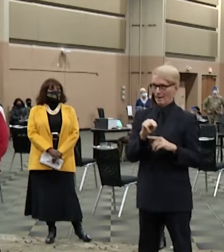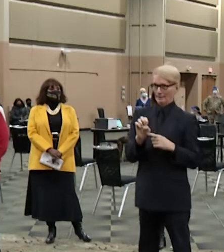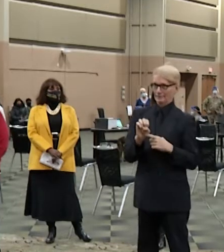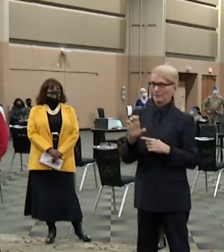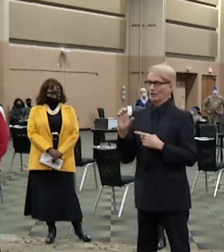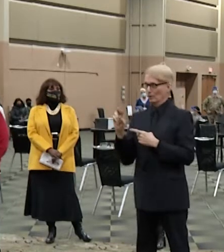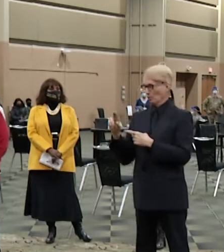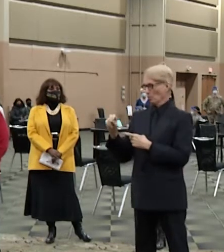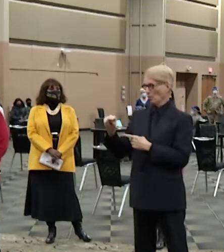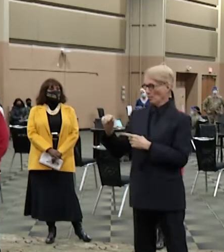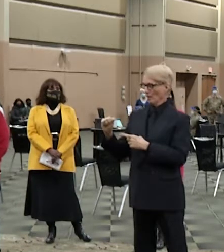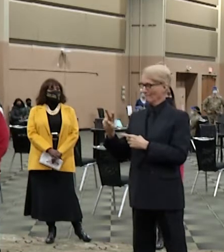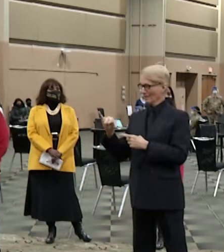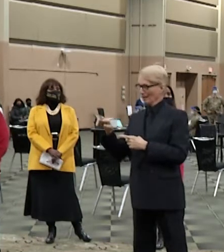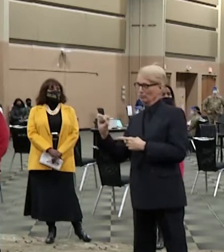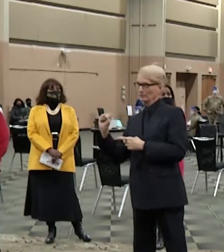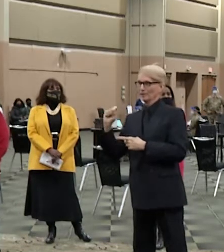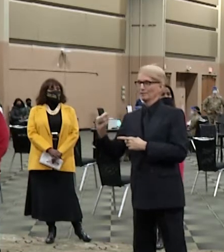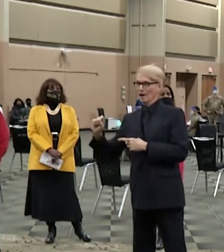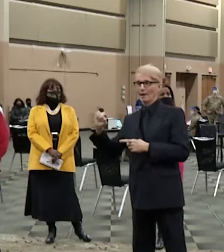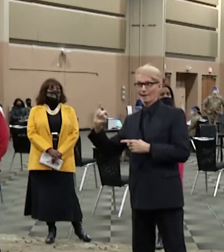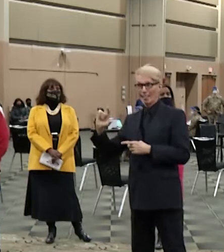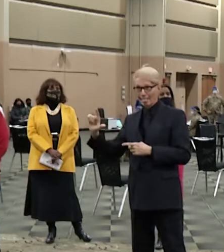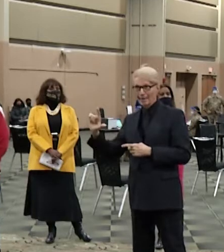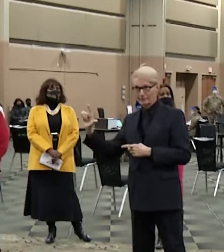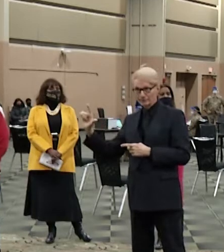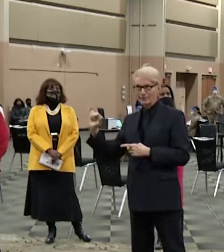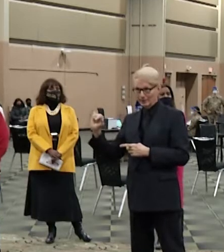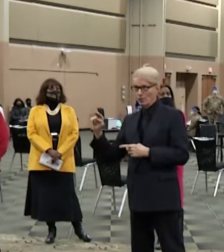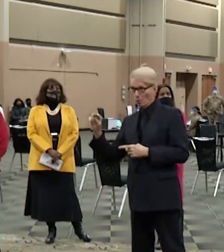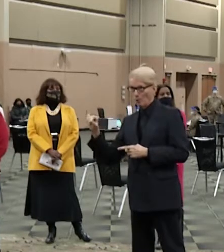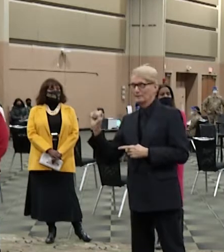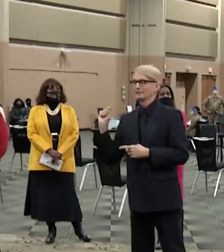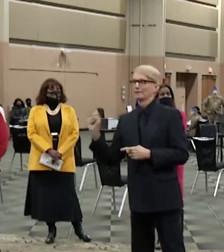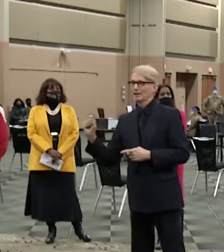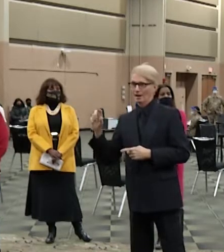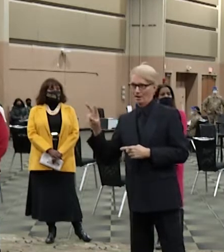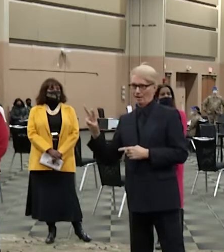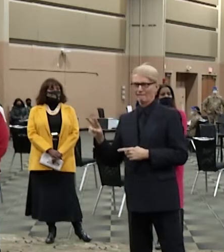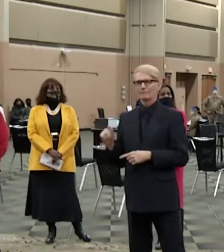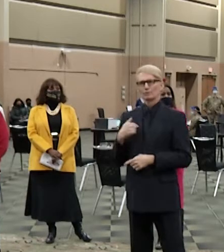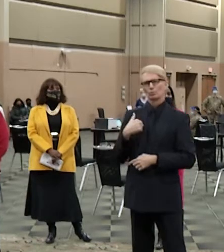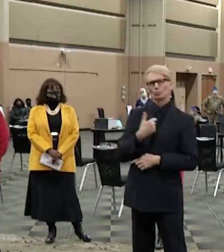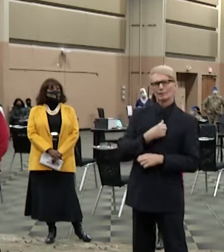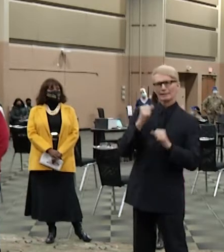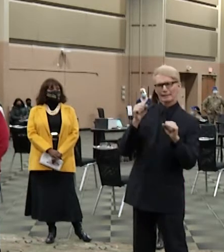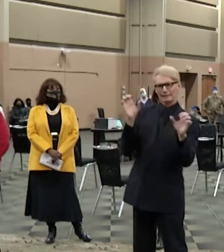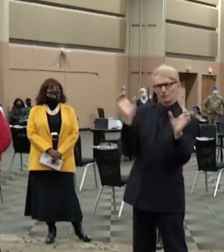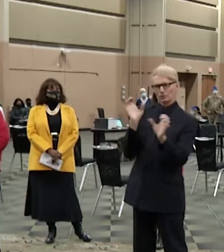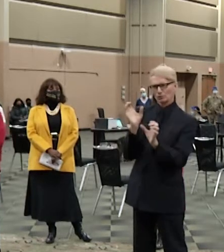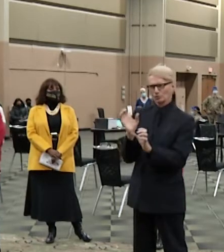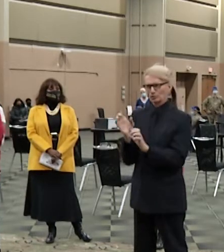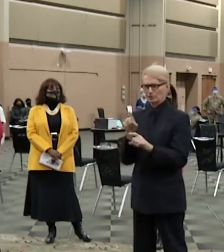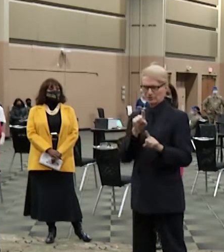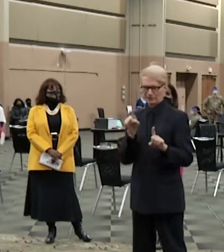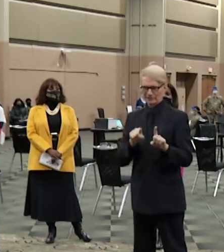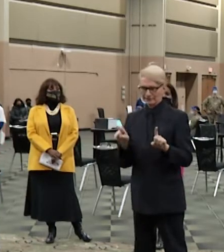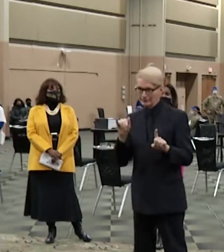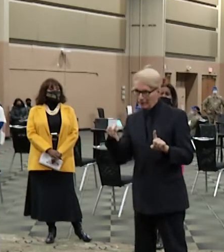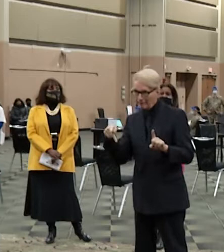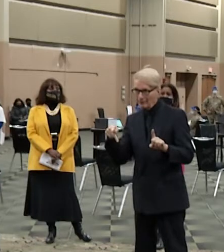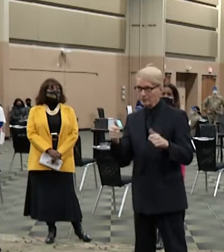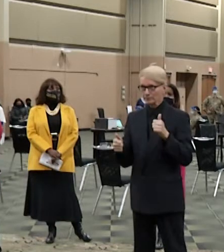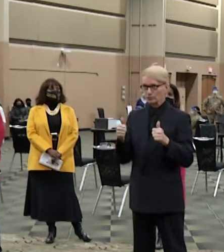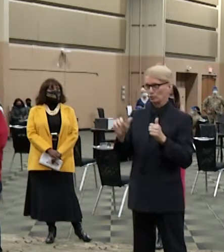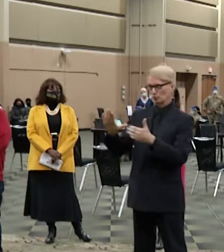coronavirus.illinois.gov. Our statewide vaccine locator on that website is searchable by both zip code and